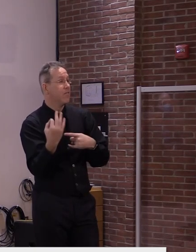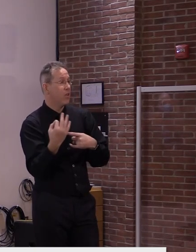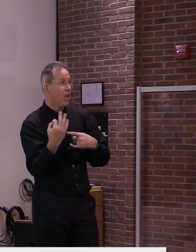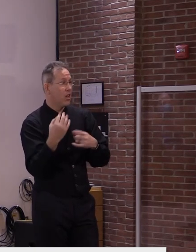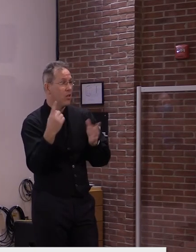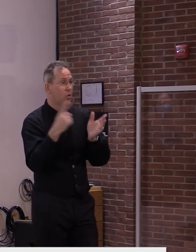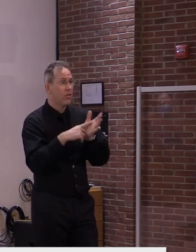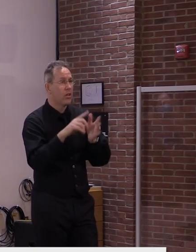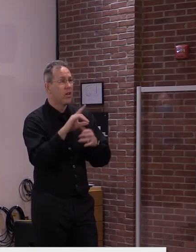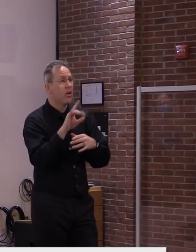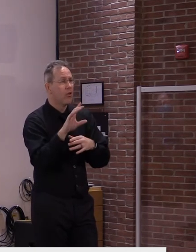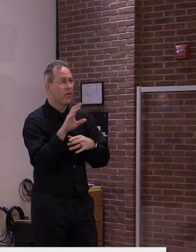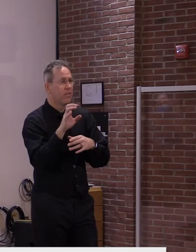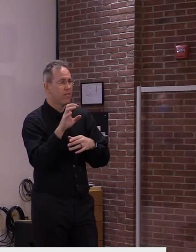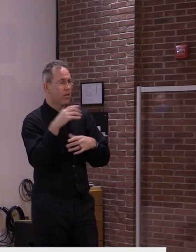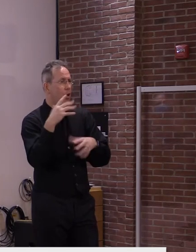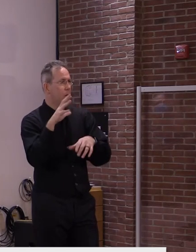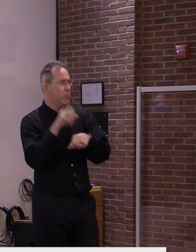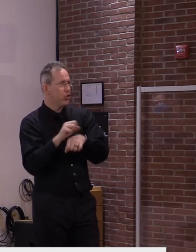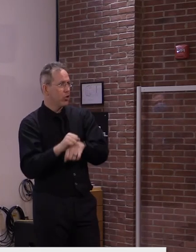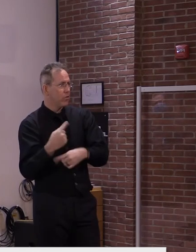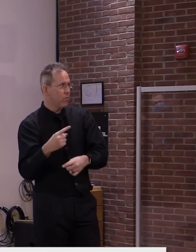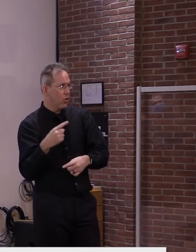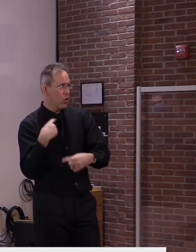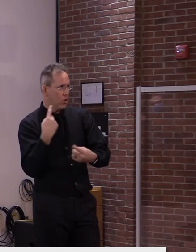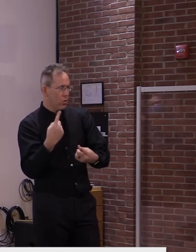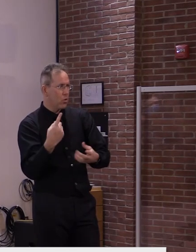1,105 scheduled to be vaccinated for a total of